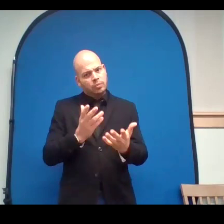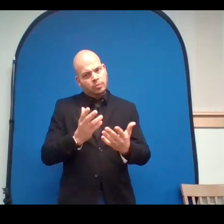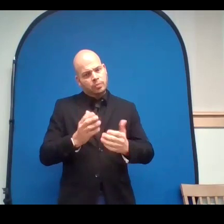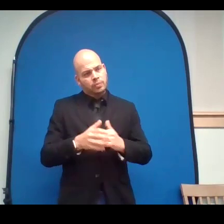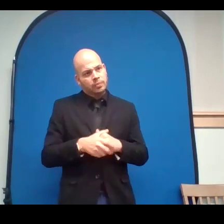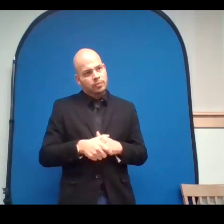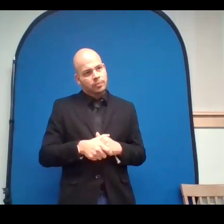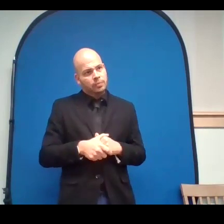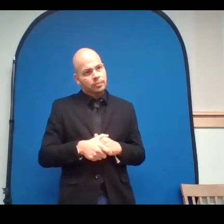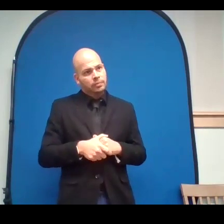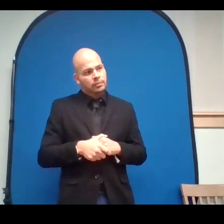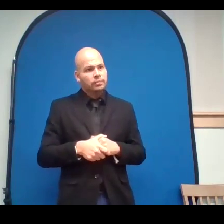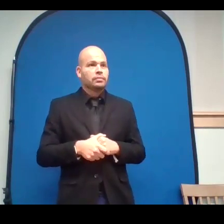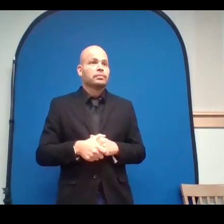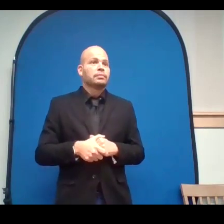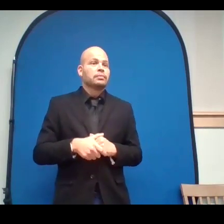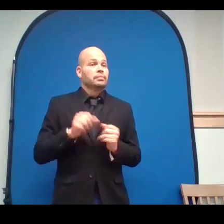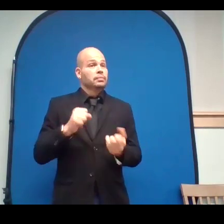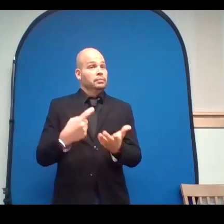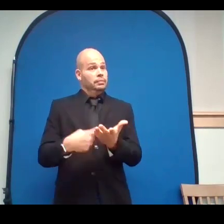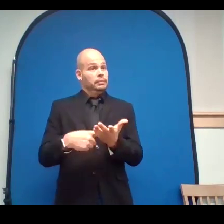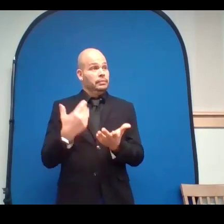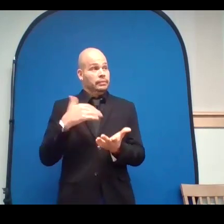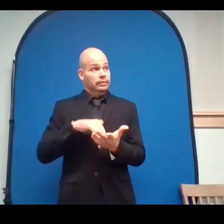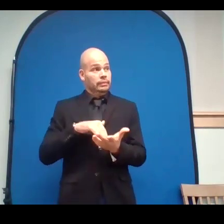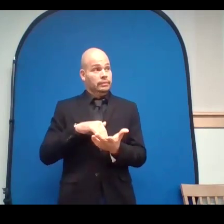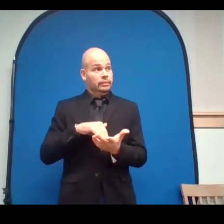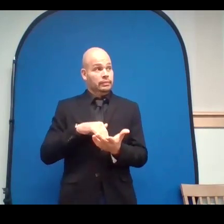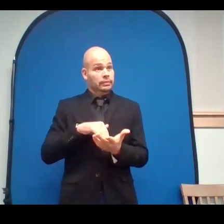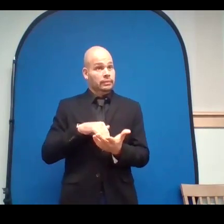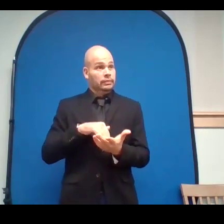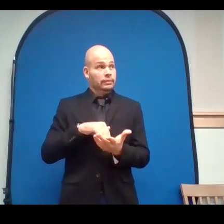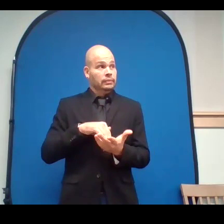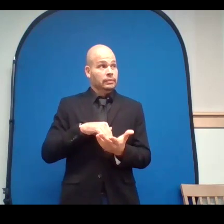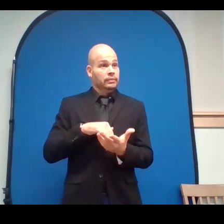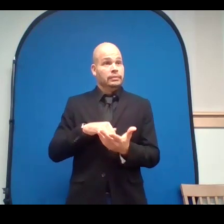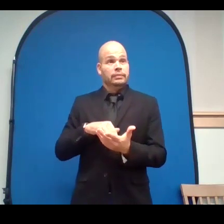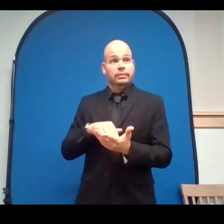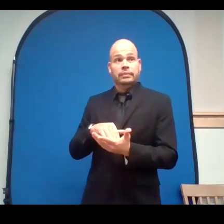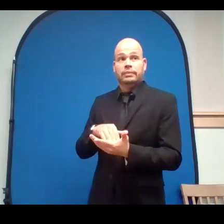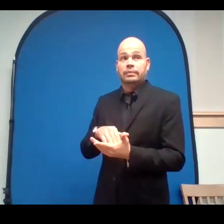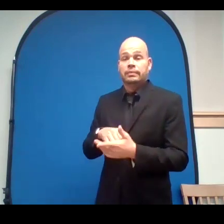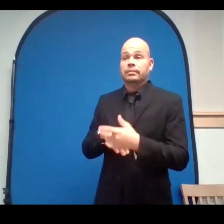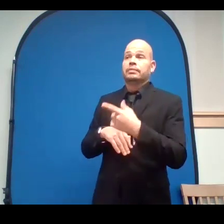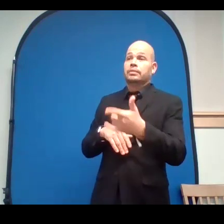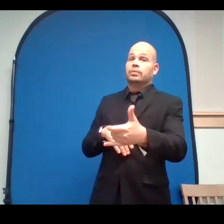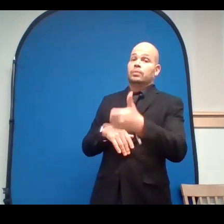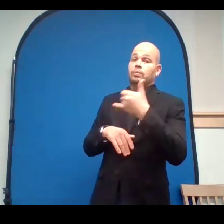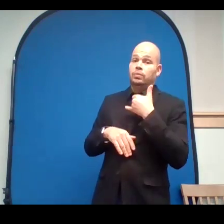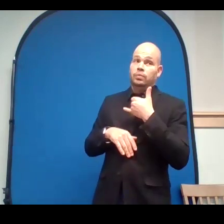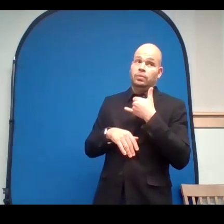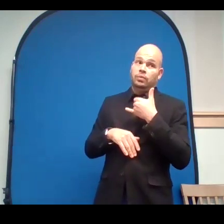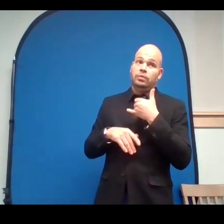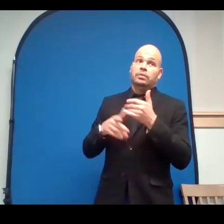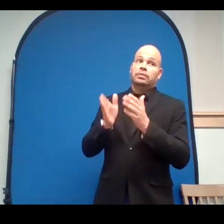I can go over it again, but my conversation, he called me and I asked him what was going